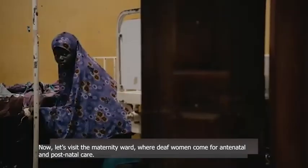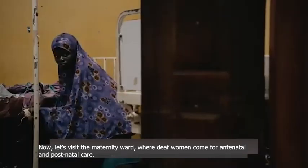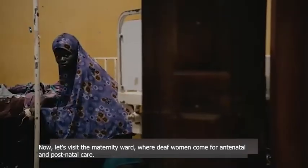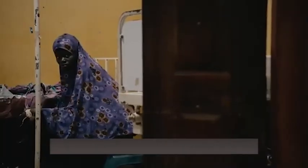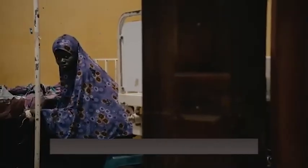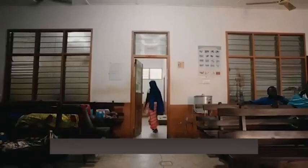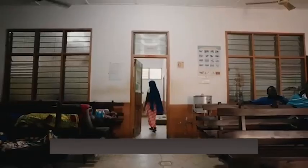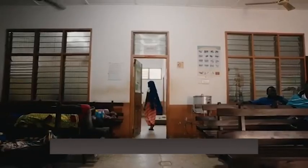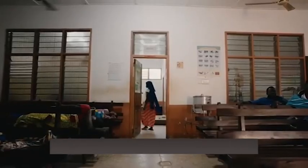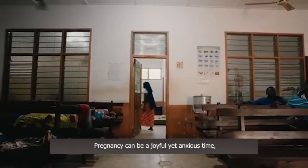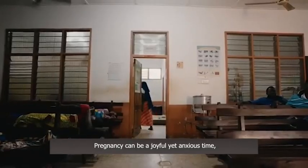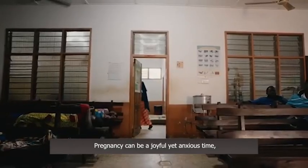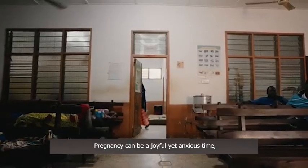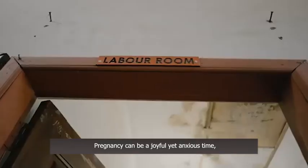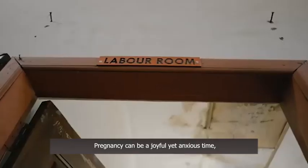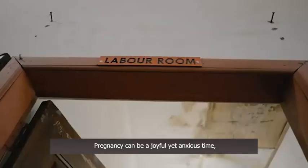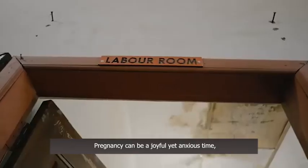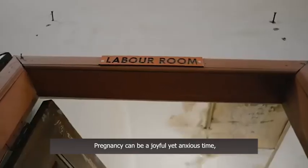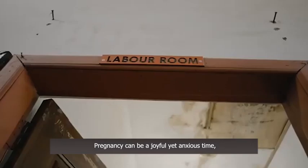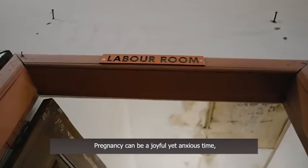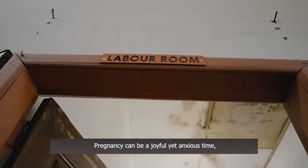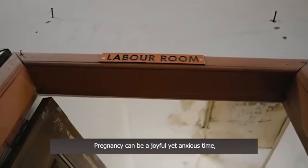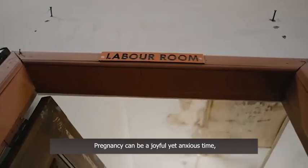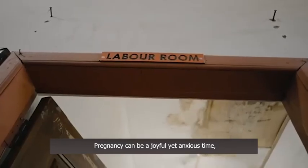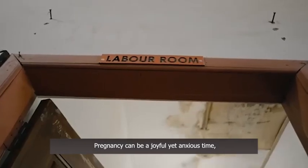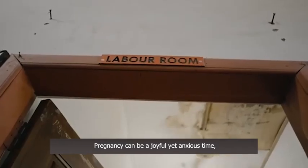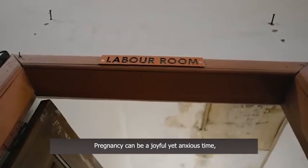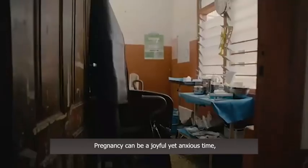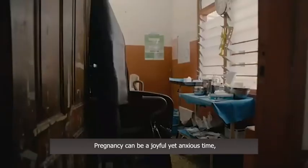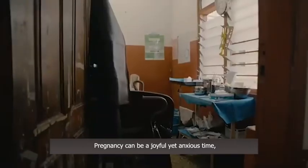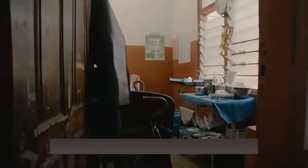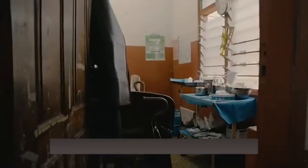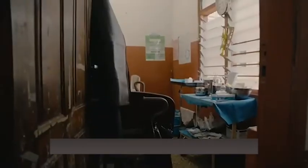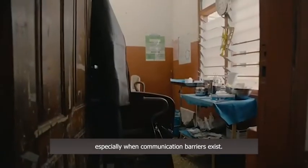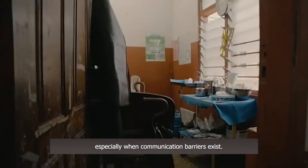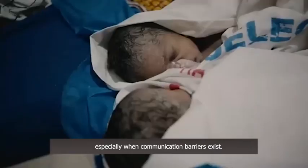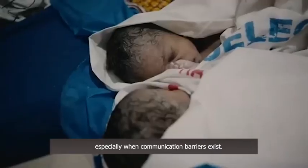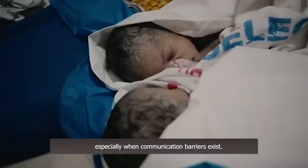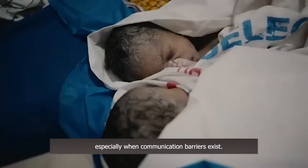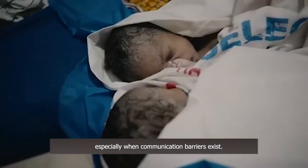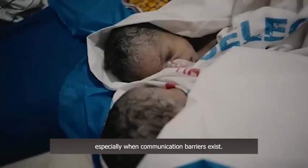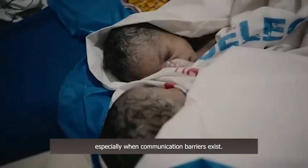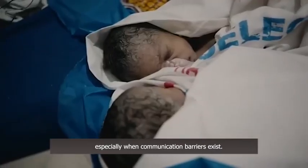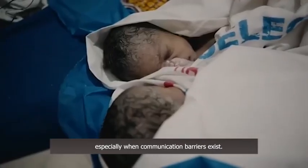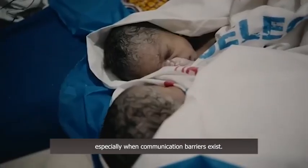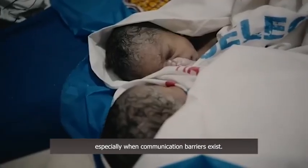care. Pregnancy can be a joyful yet anxious time, especially when communication barriers